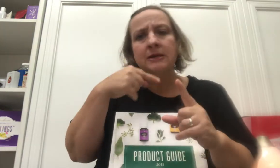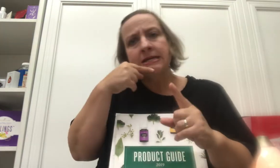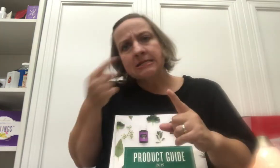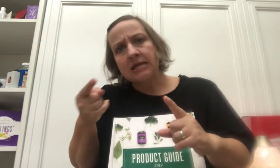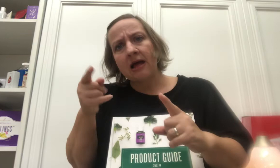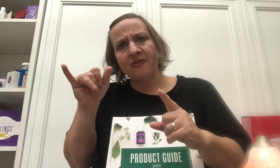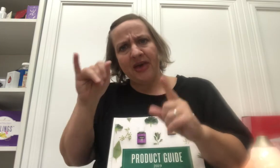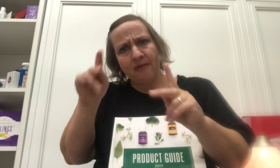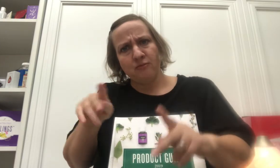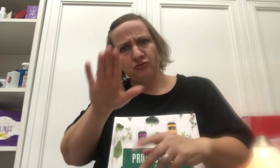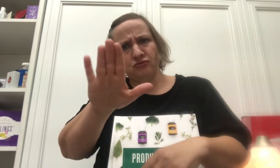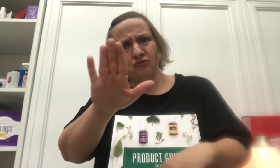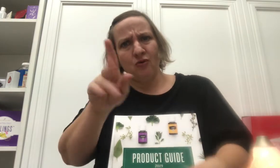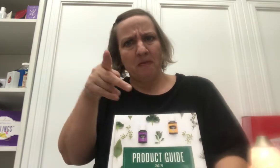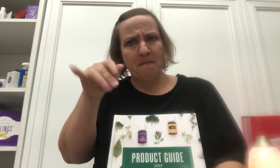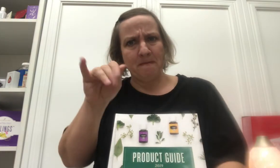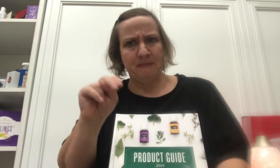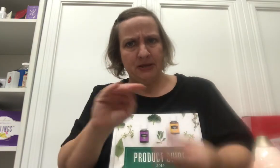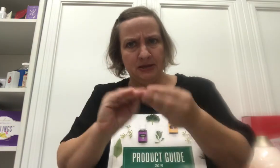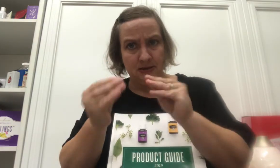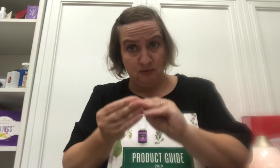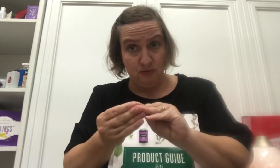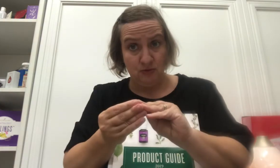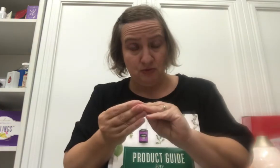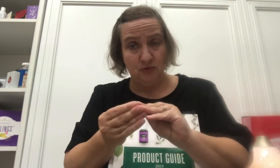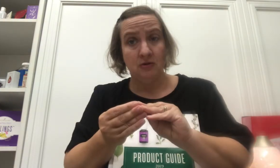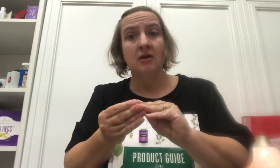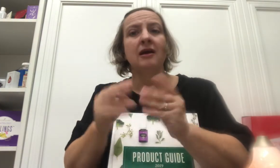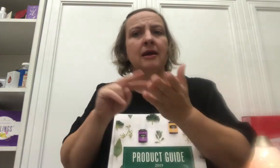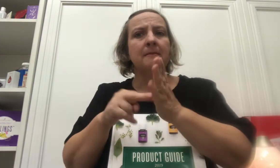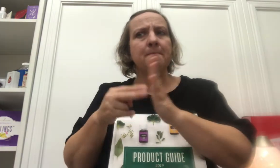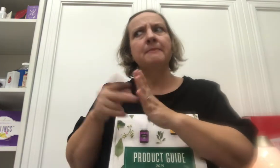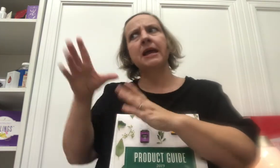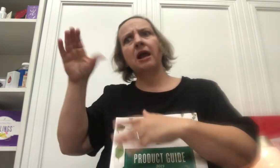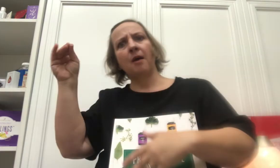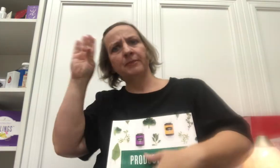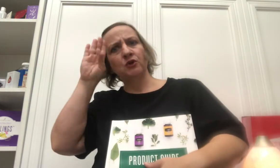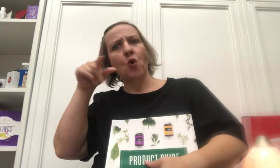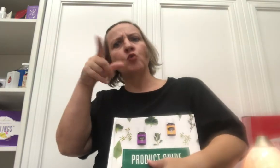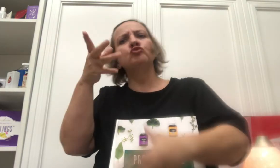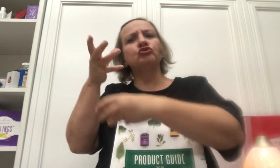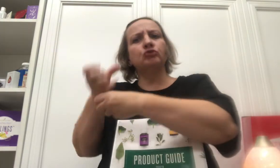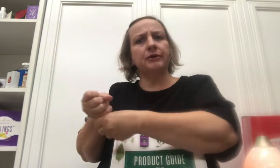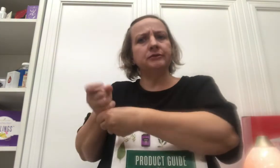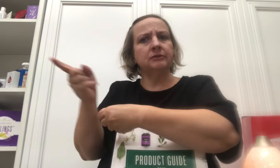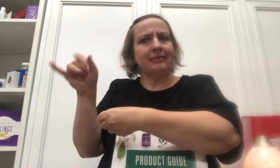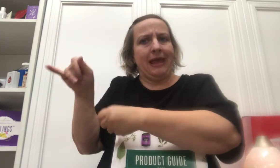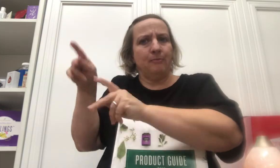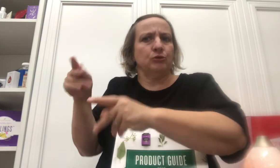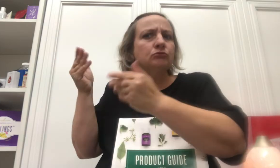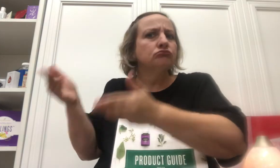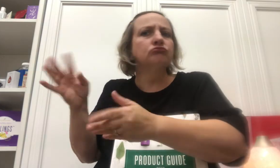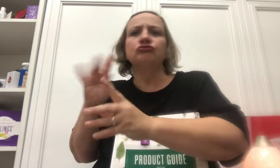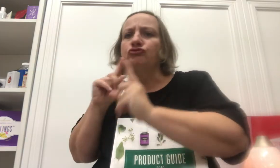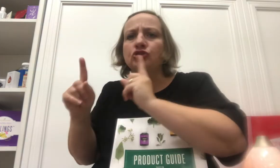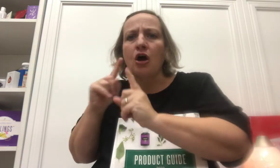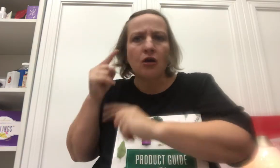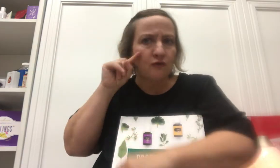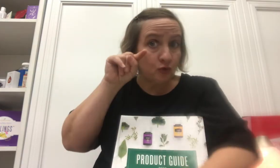anyone else, you could tell that person your PIN number, and that lets the company know that you trust that person to help you out with